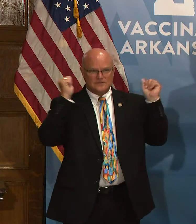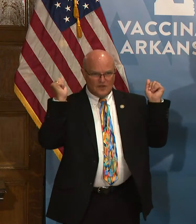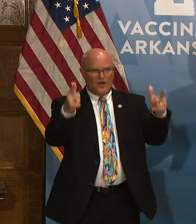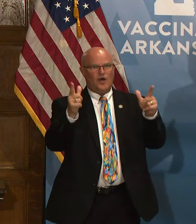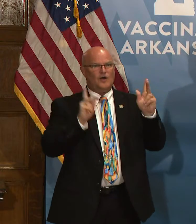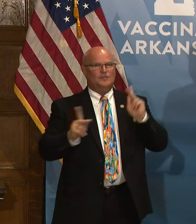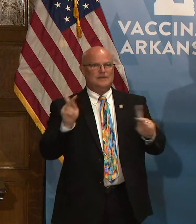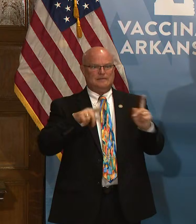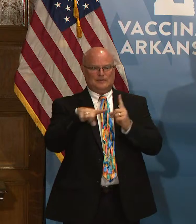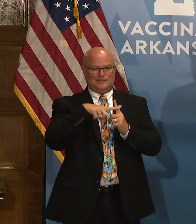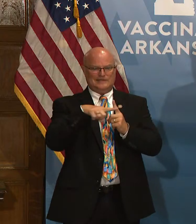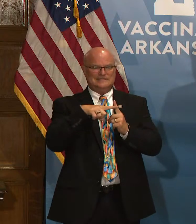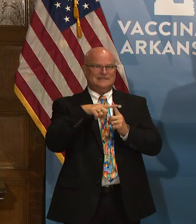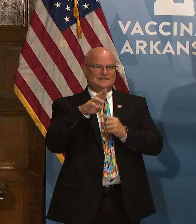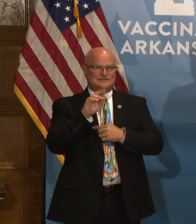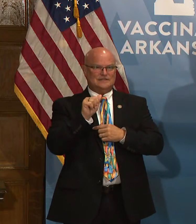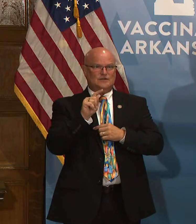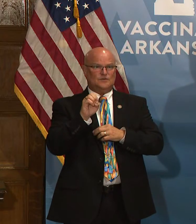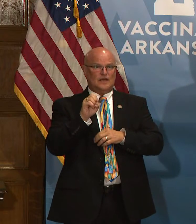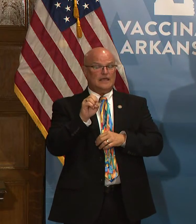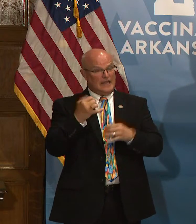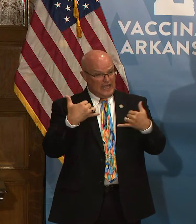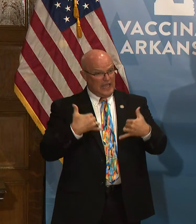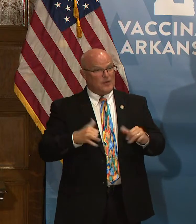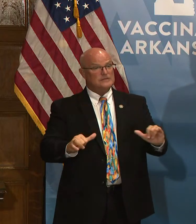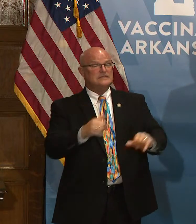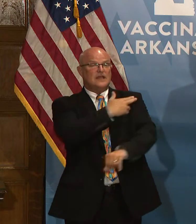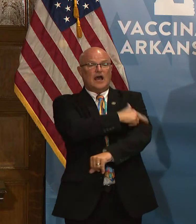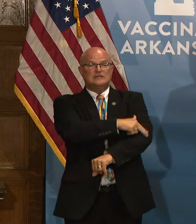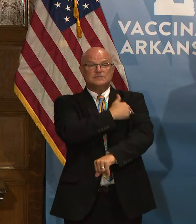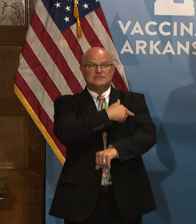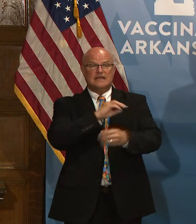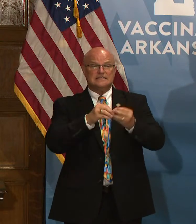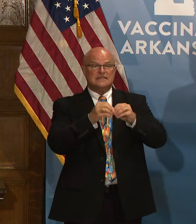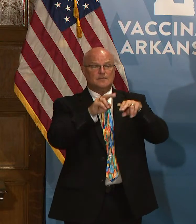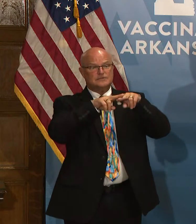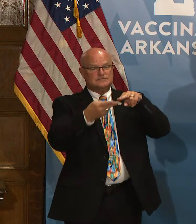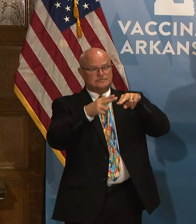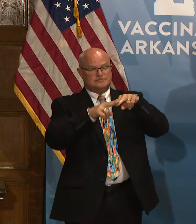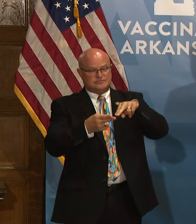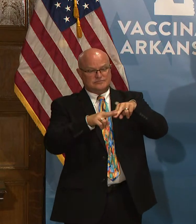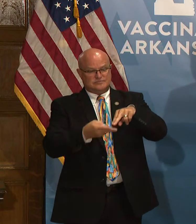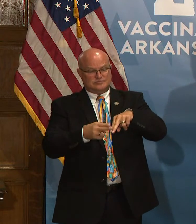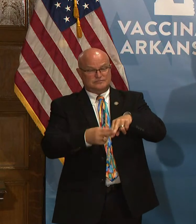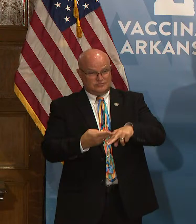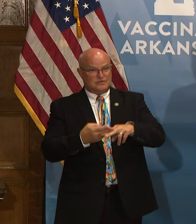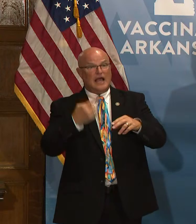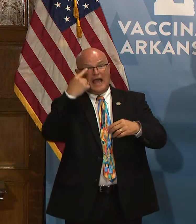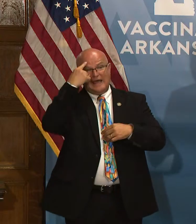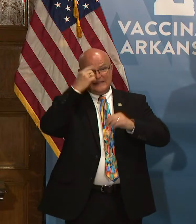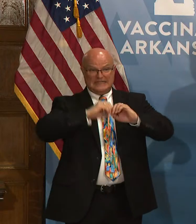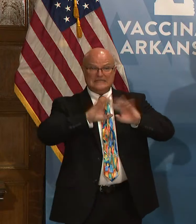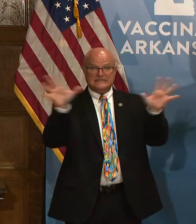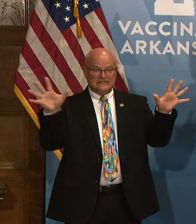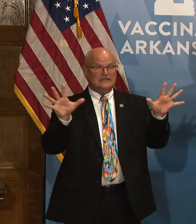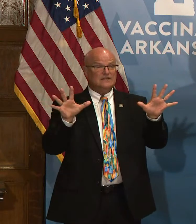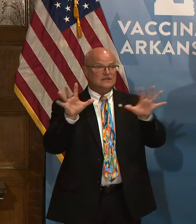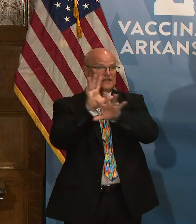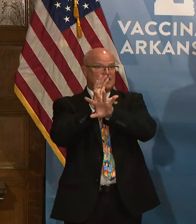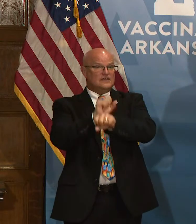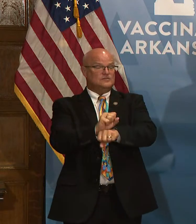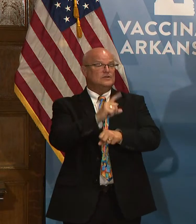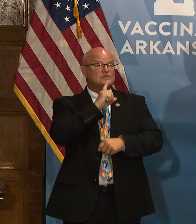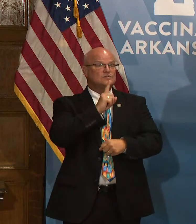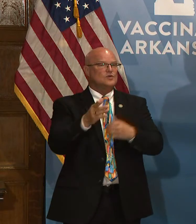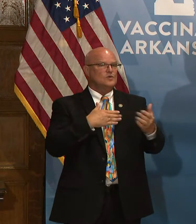everyone's positivity, and we still see the hospitalizations going down. So I think clearly the trend is true